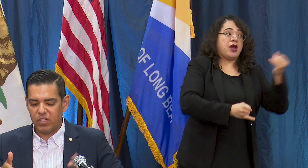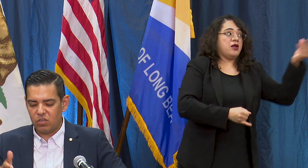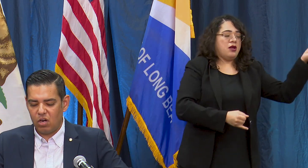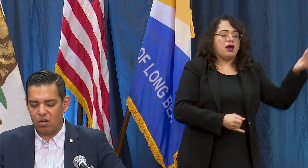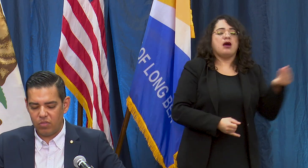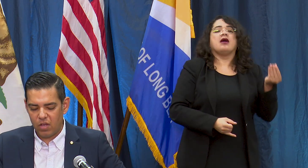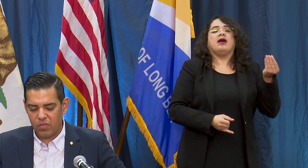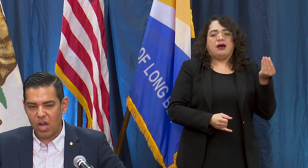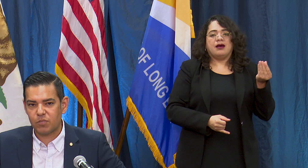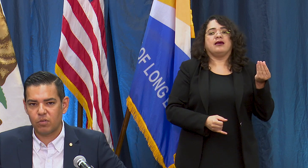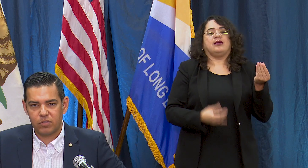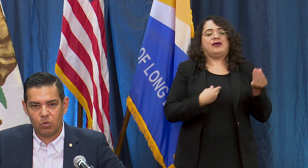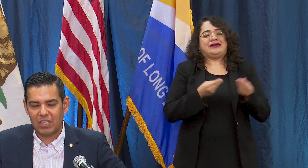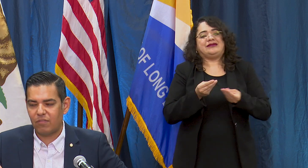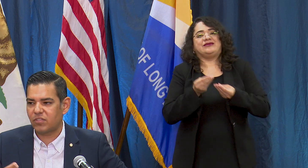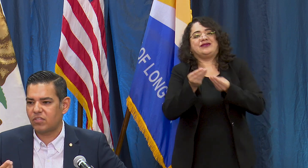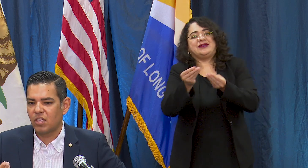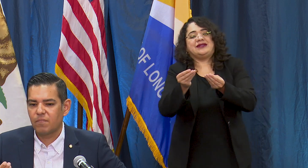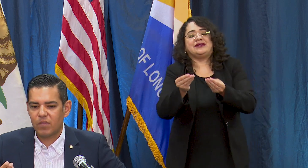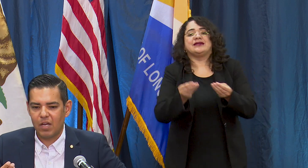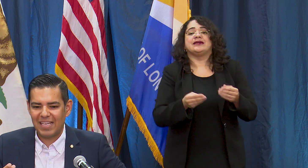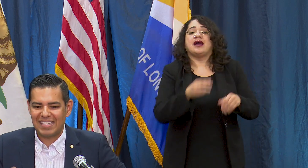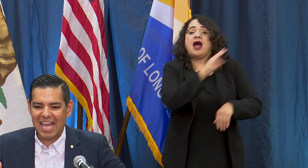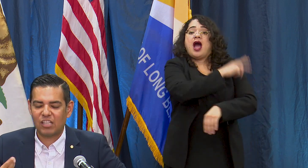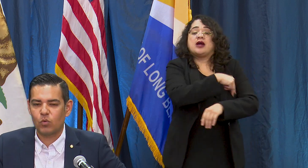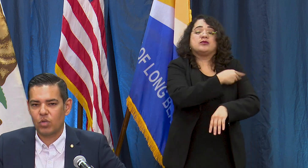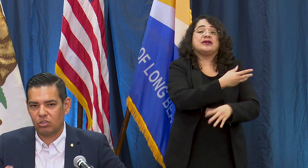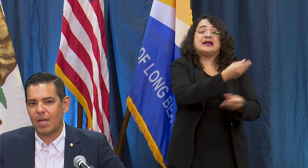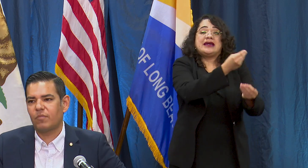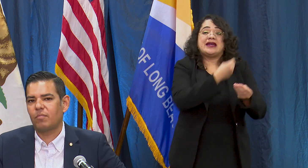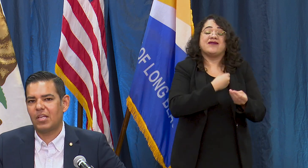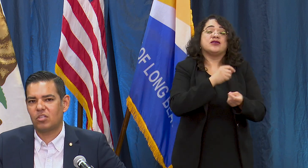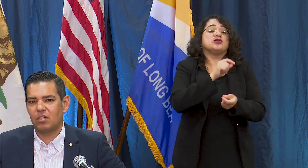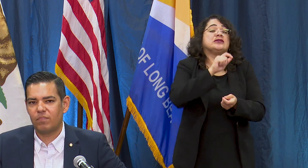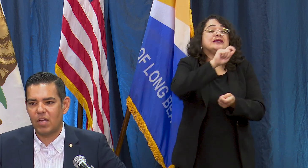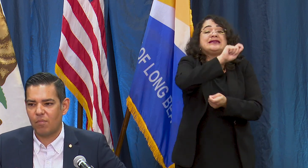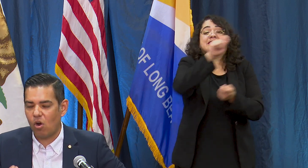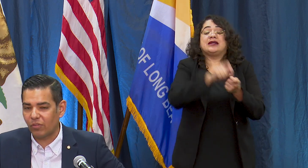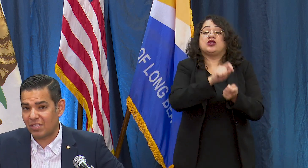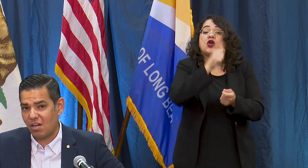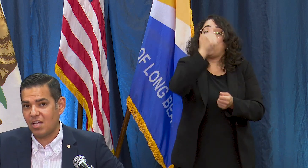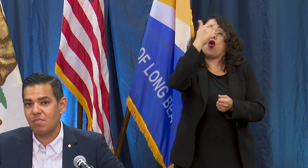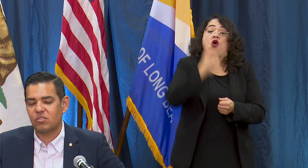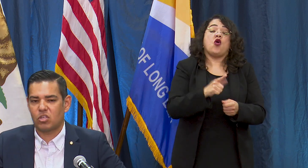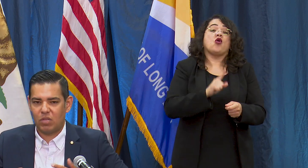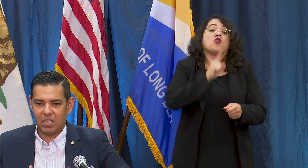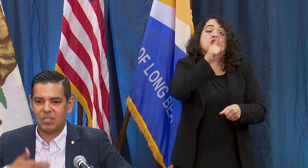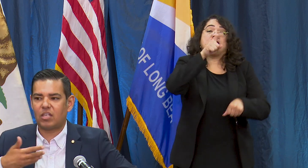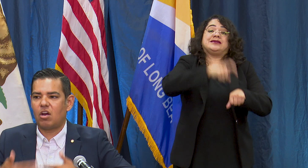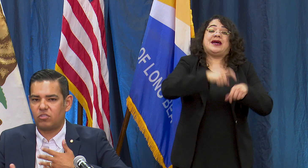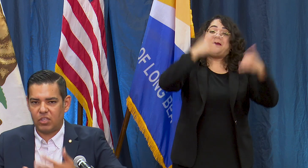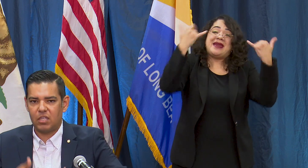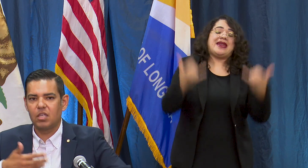are the hospitals don't give us exactly real-time information all the time, and